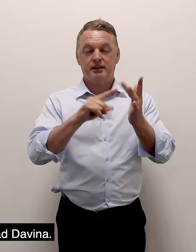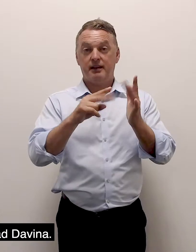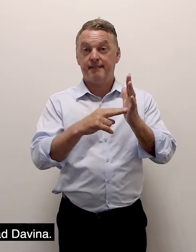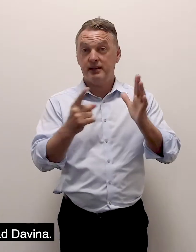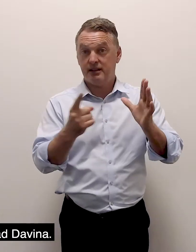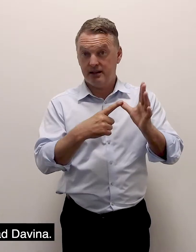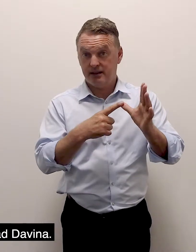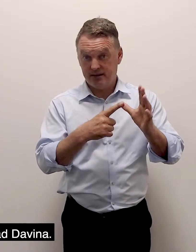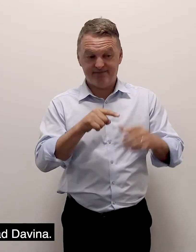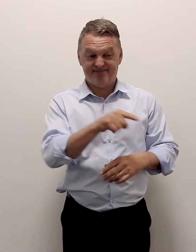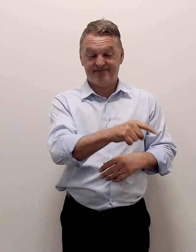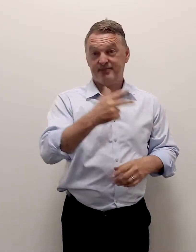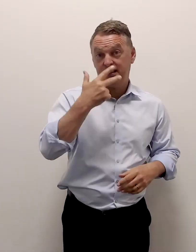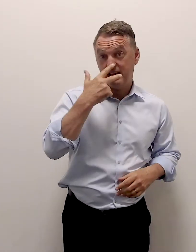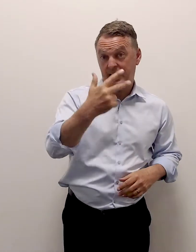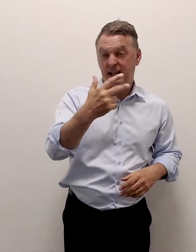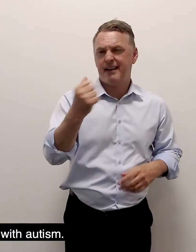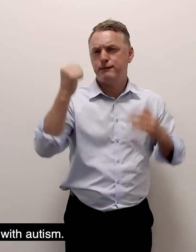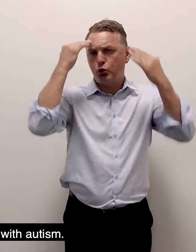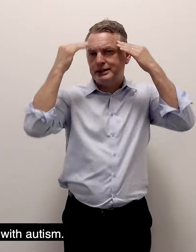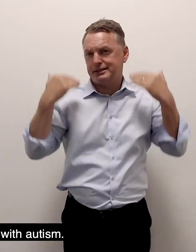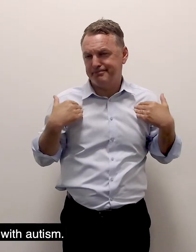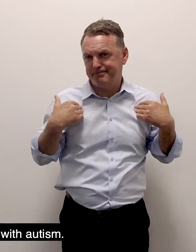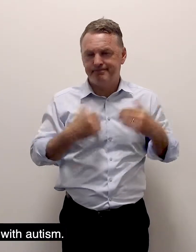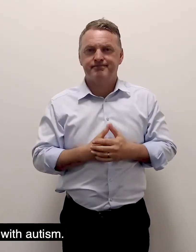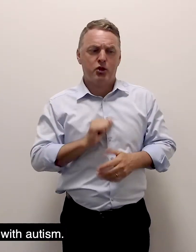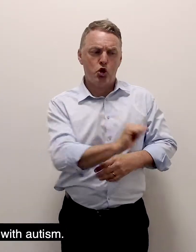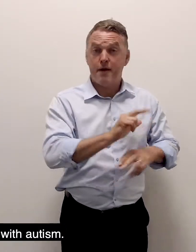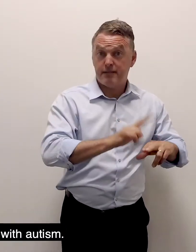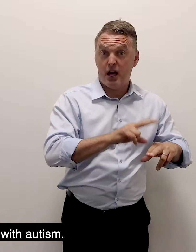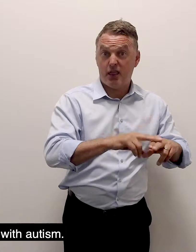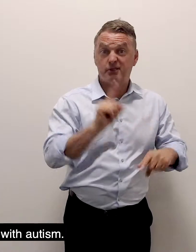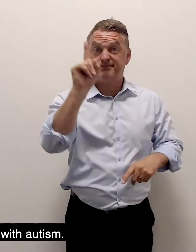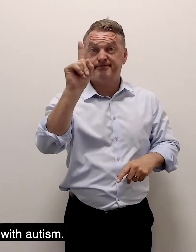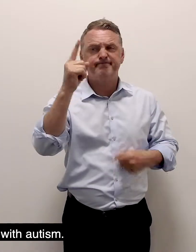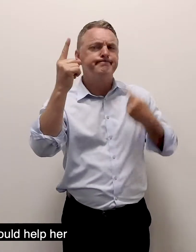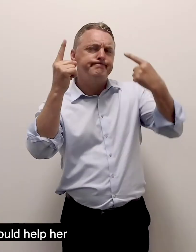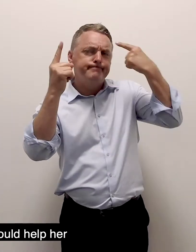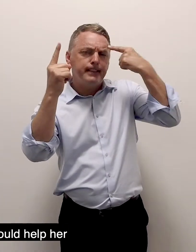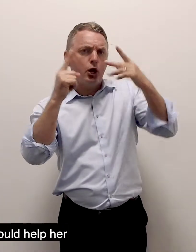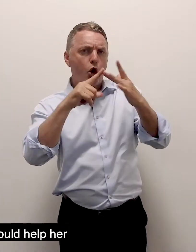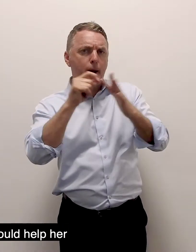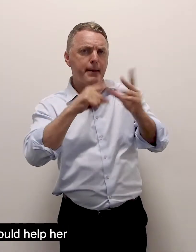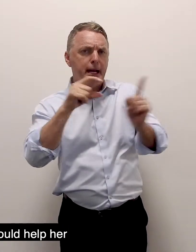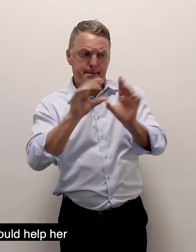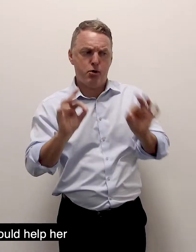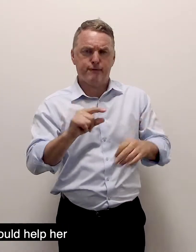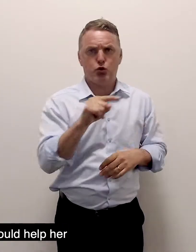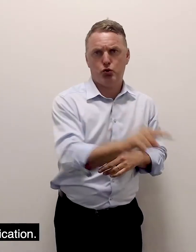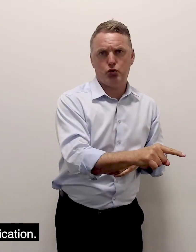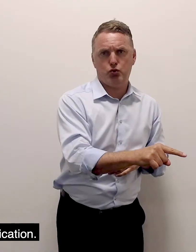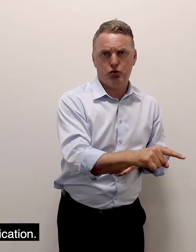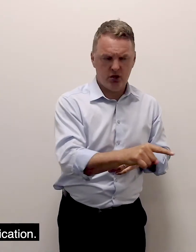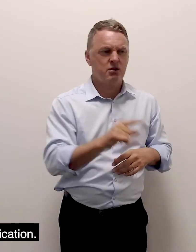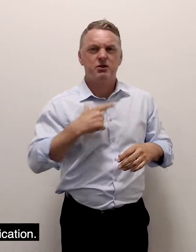Okay, we had Davina. Davina is 8 years old with autism. Her dad thinks an iPad would help